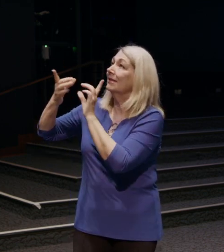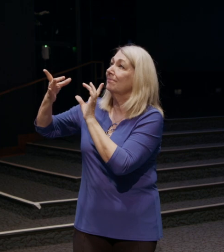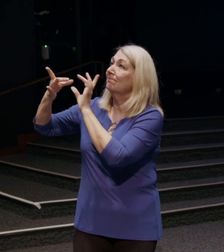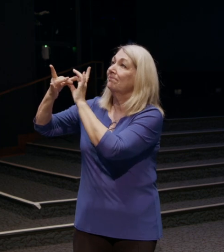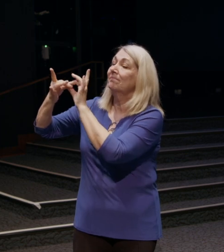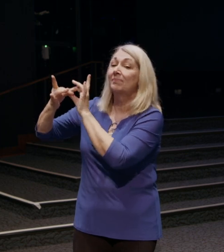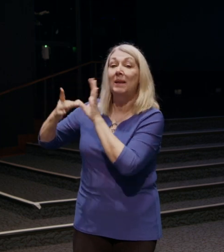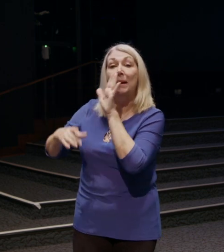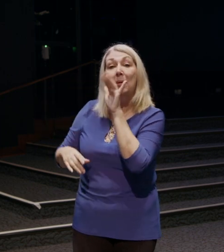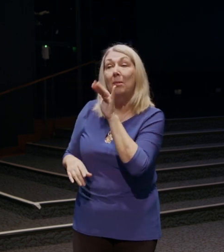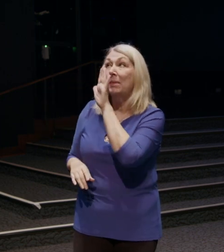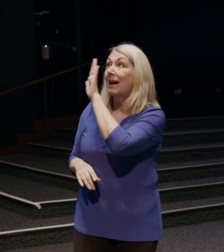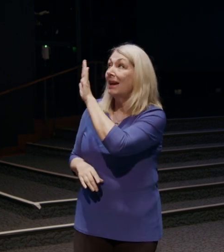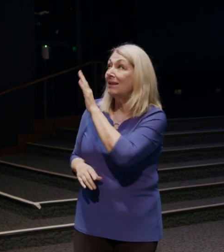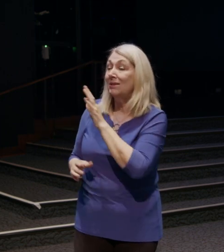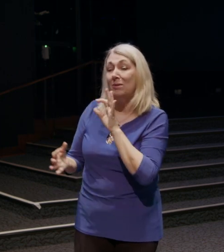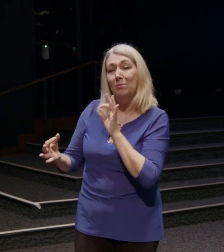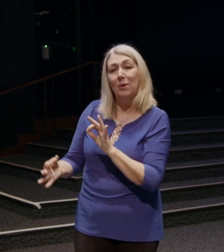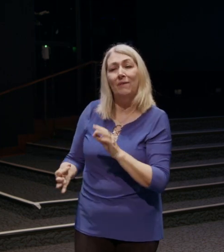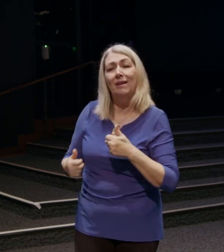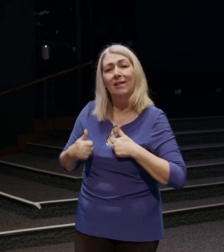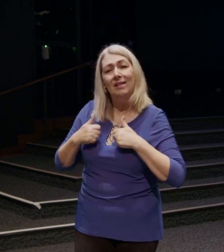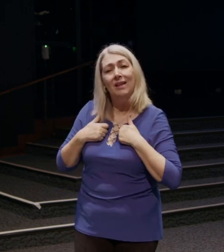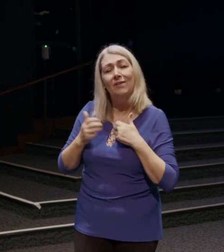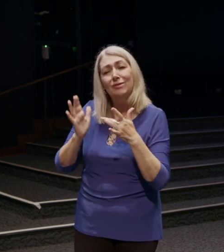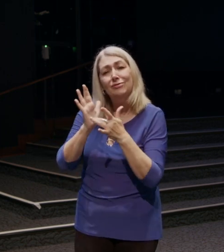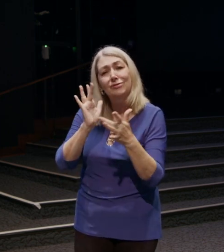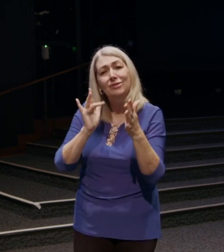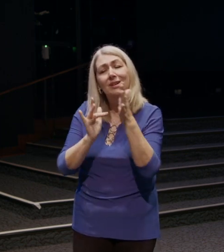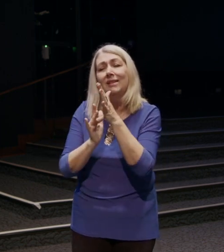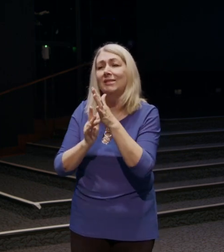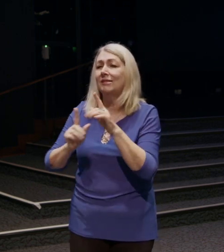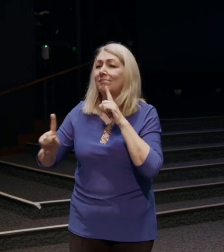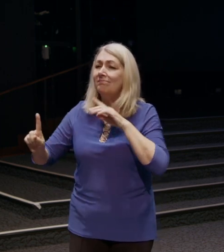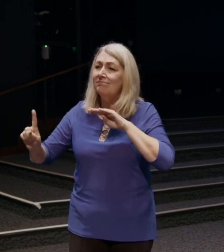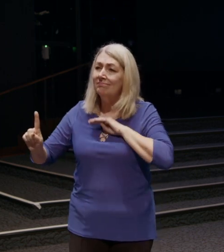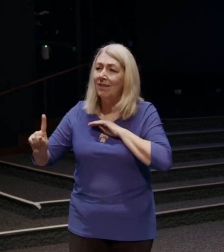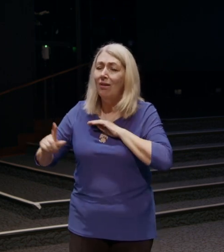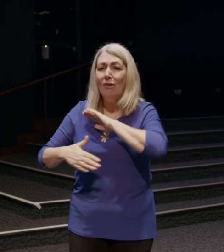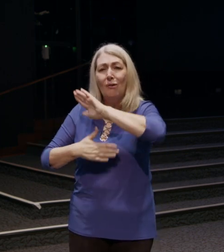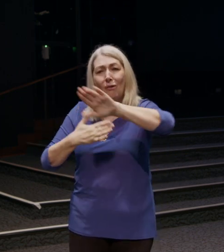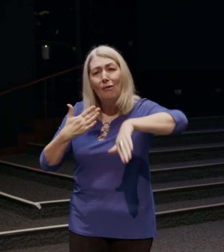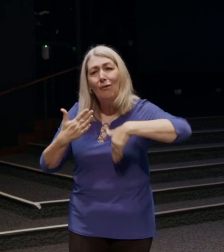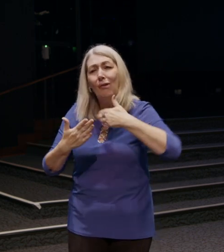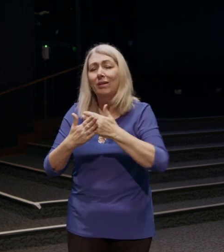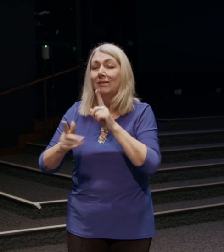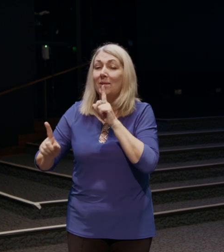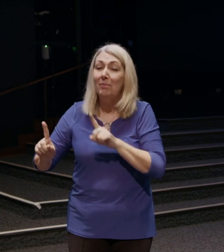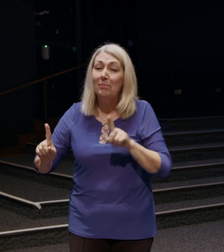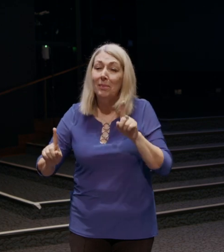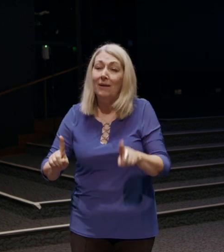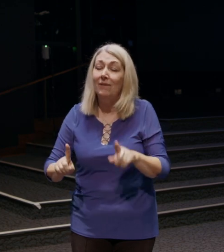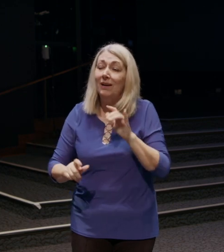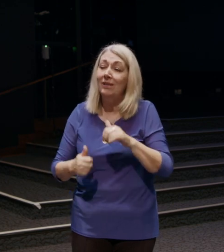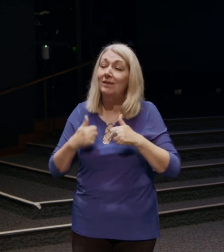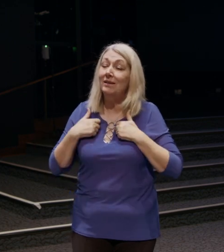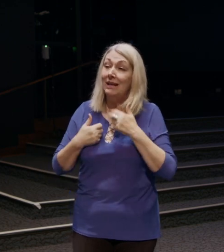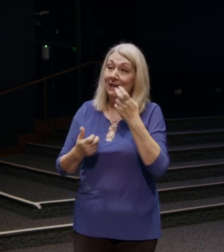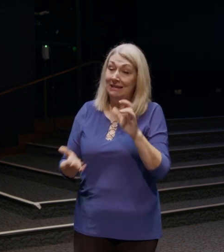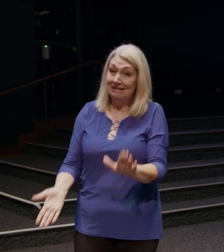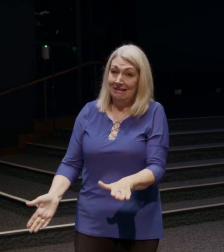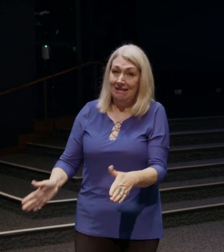By his perfect life, Jesus fulfilled every demand and command of the law. By his death,